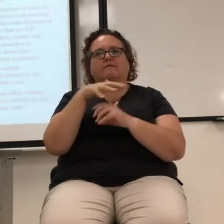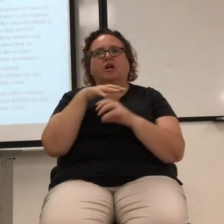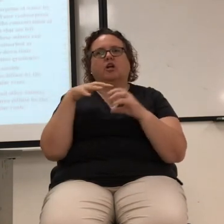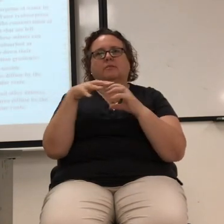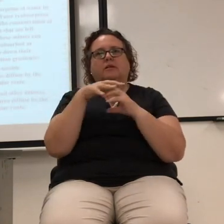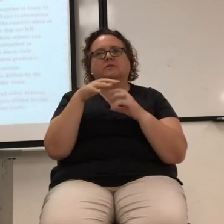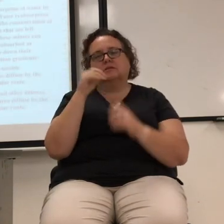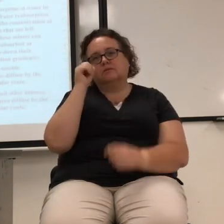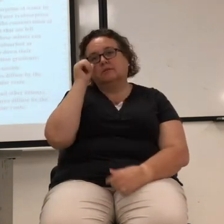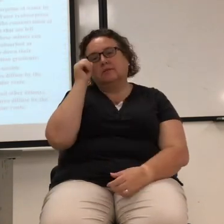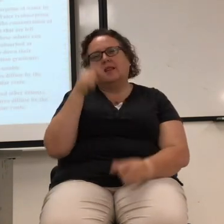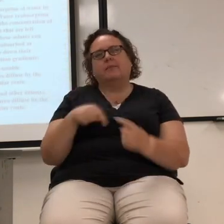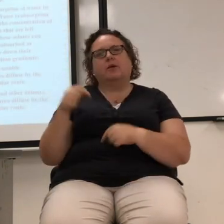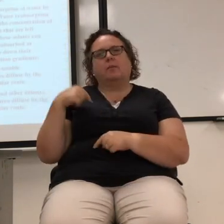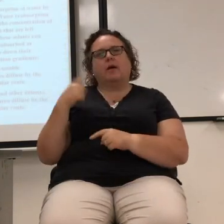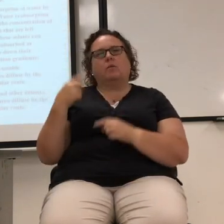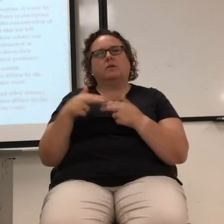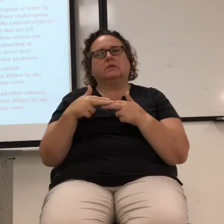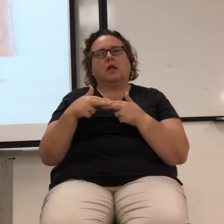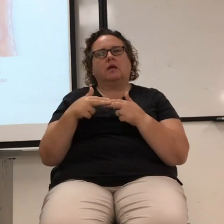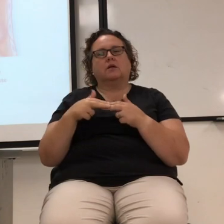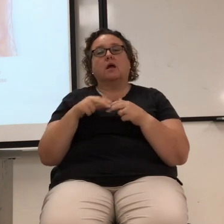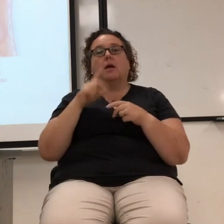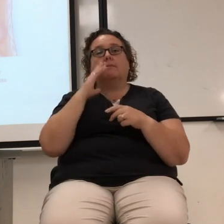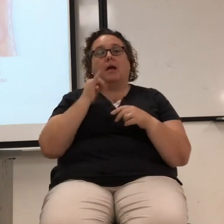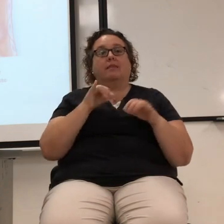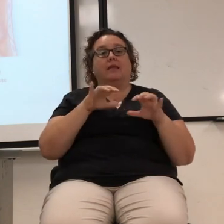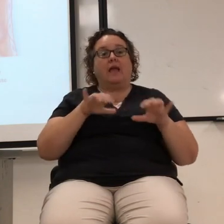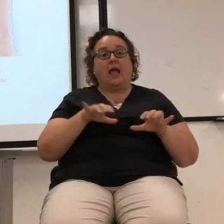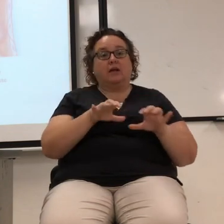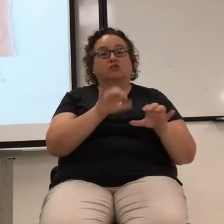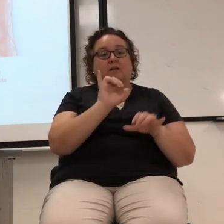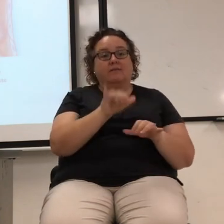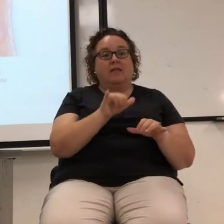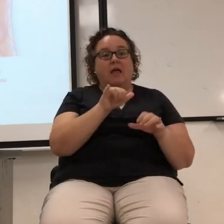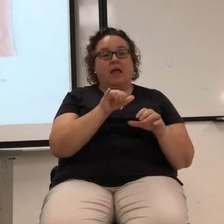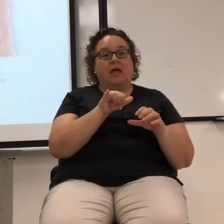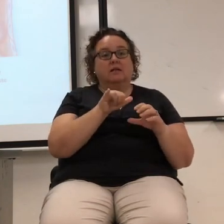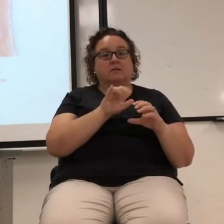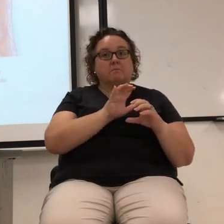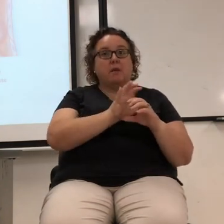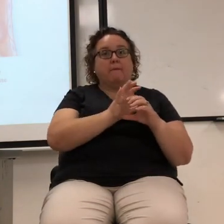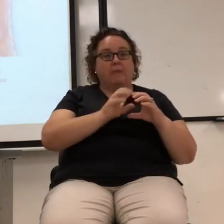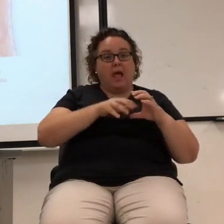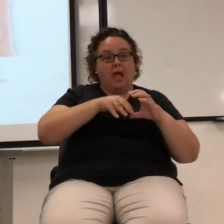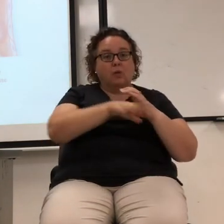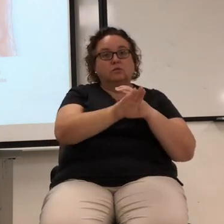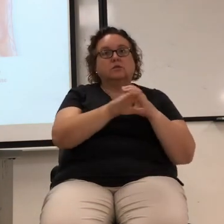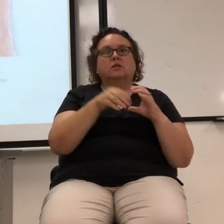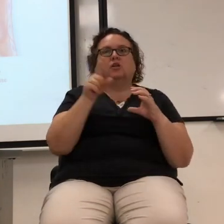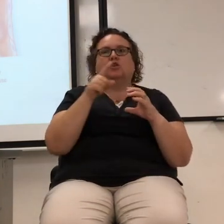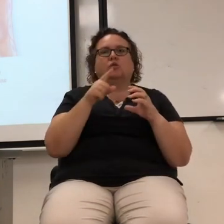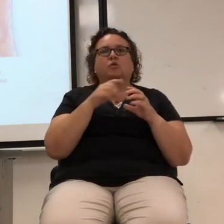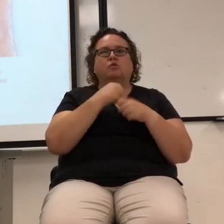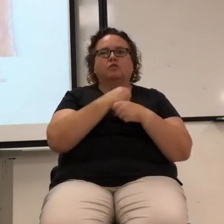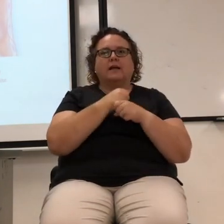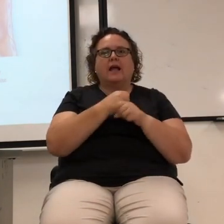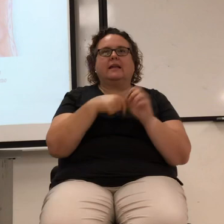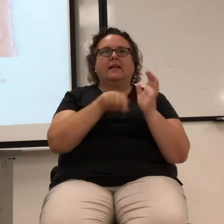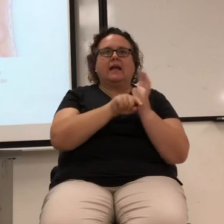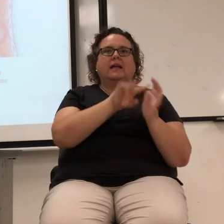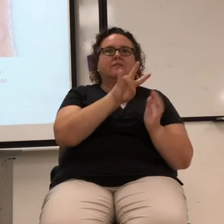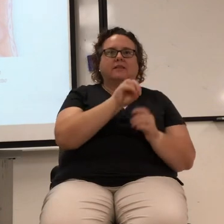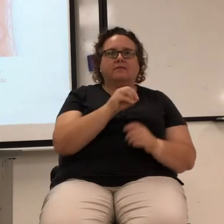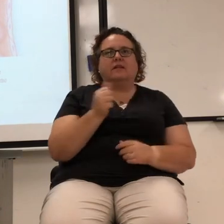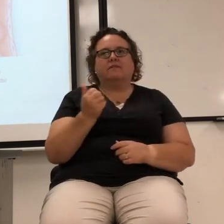Well, let me just go back a slide. But by the action of that pump, you create negative 70,